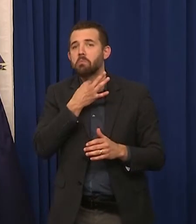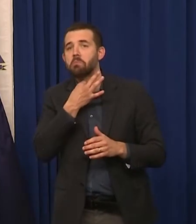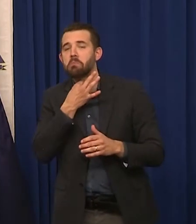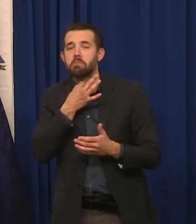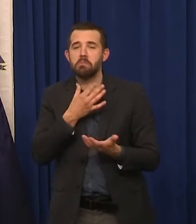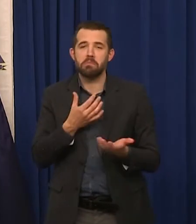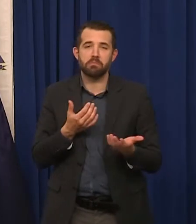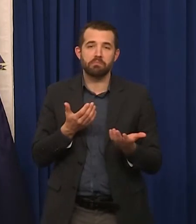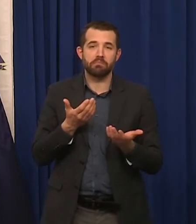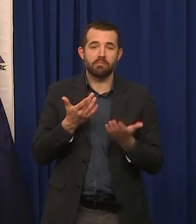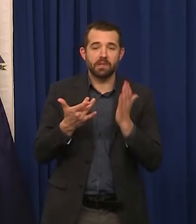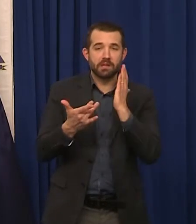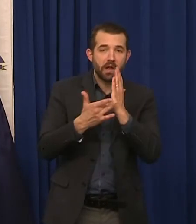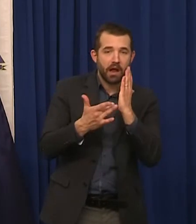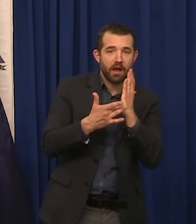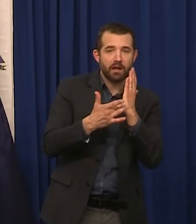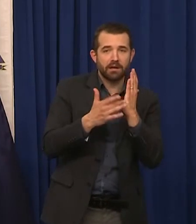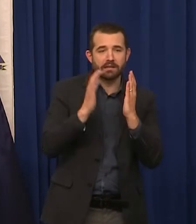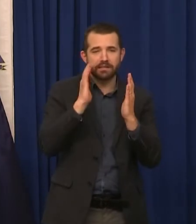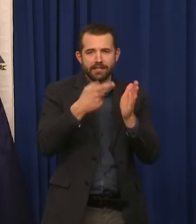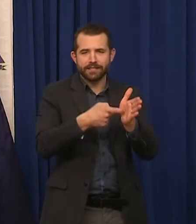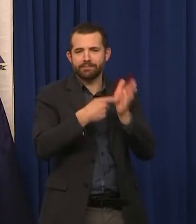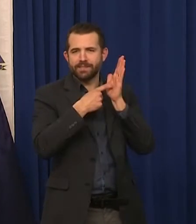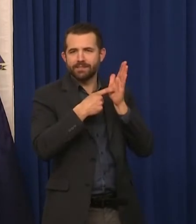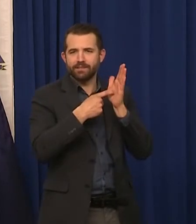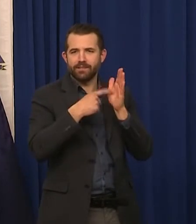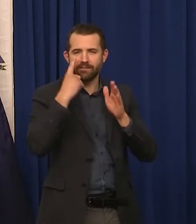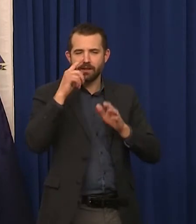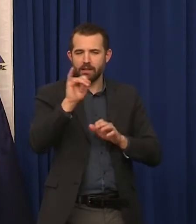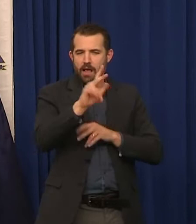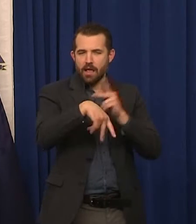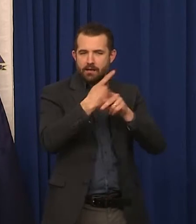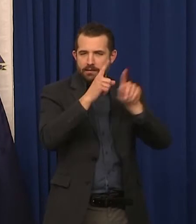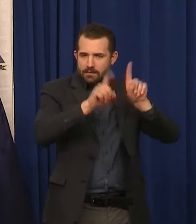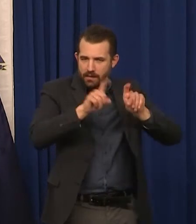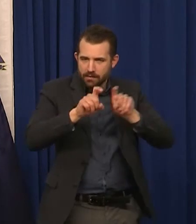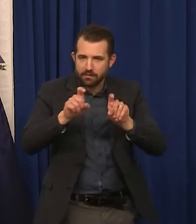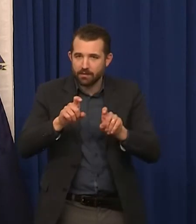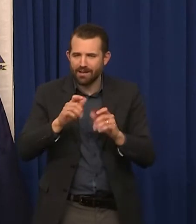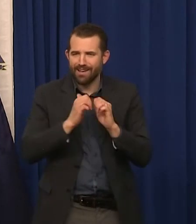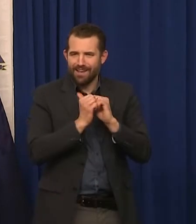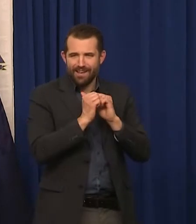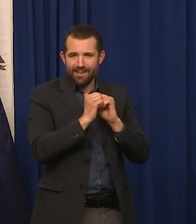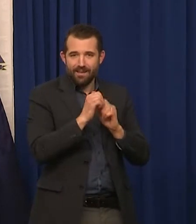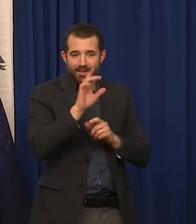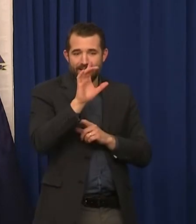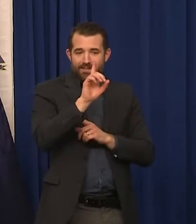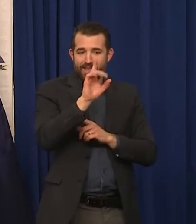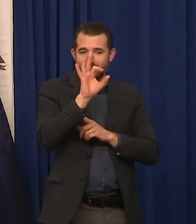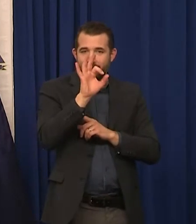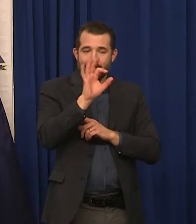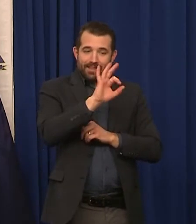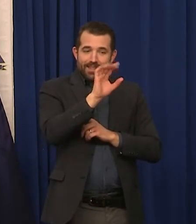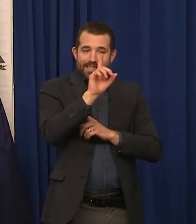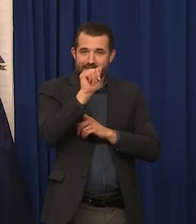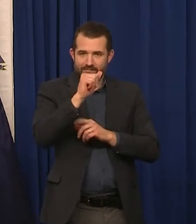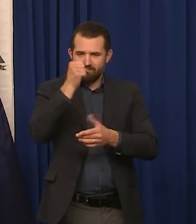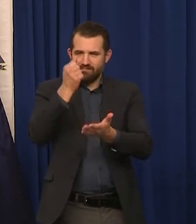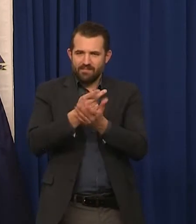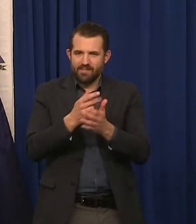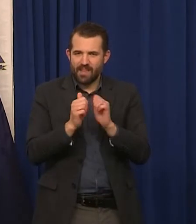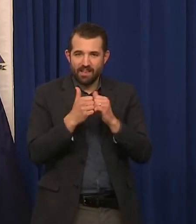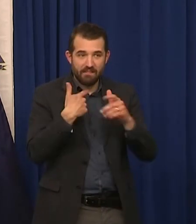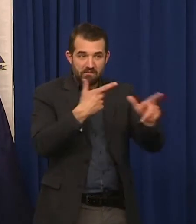technical specifications of the test. Because of the way the FDA and the speed at which they are moving right now, things are